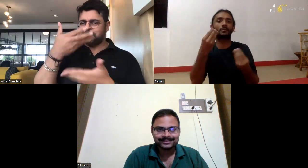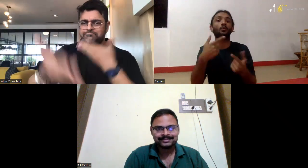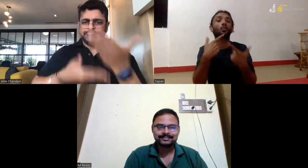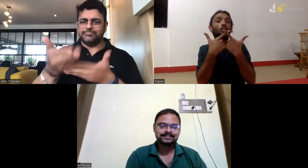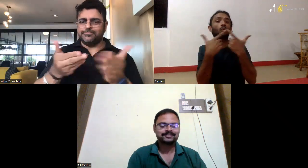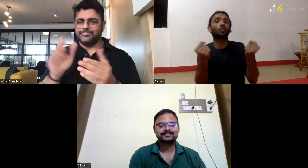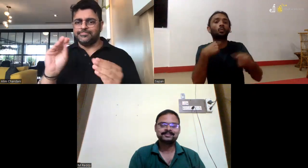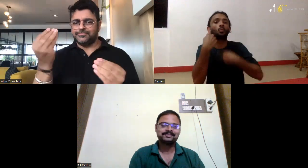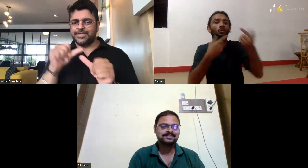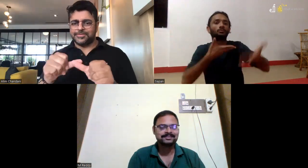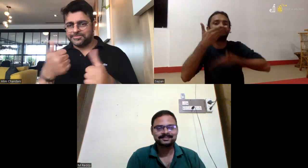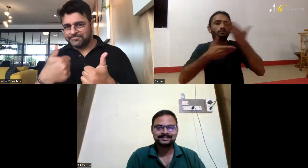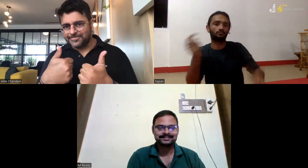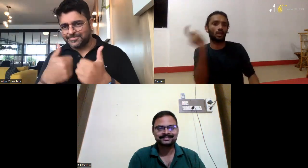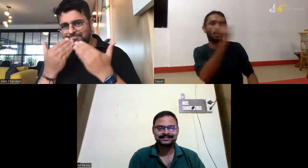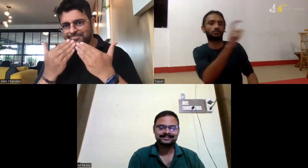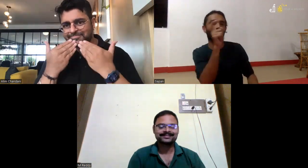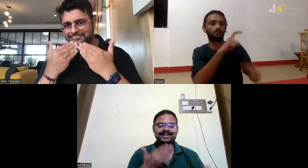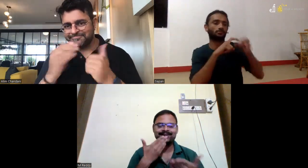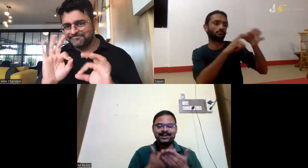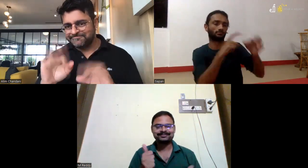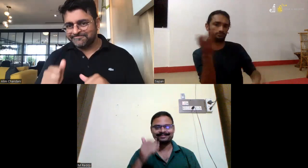can inform the other people